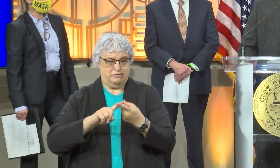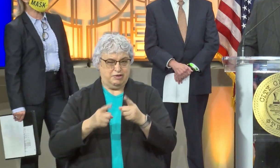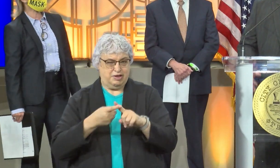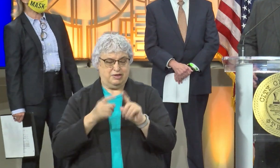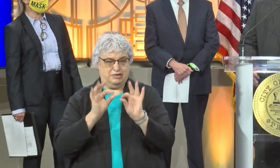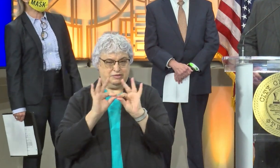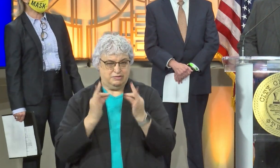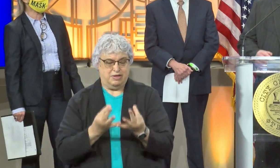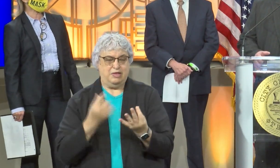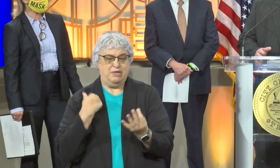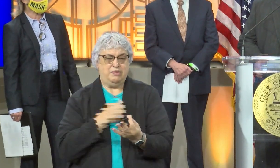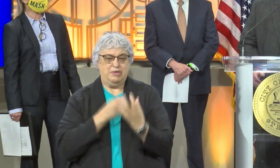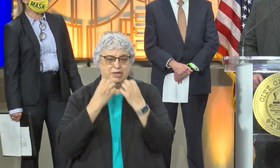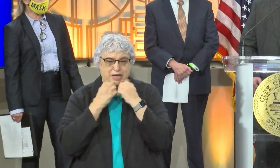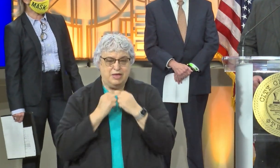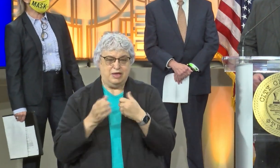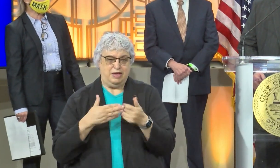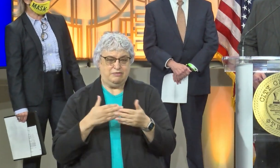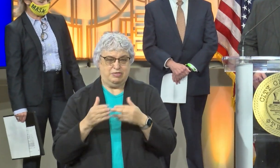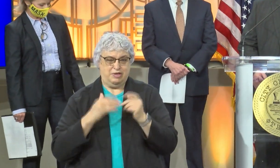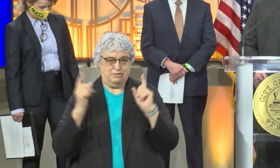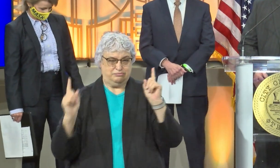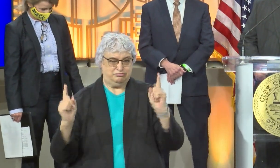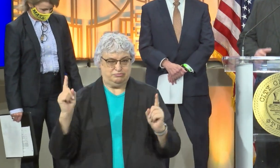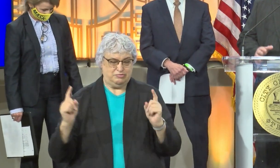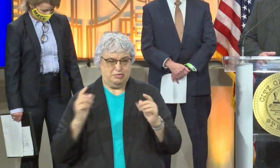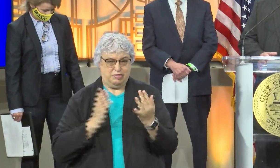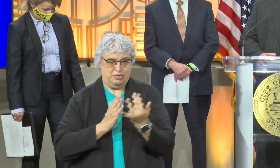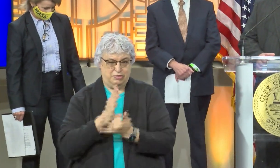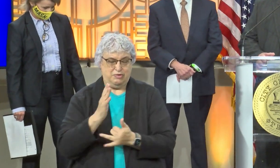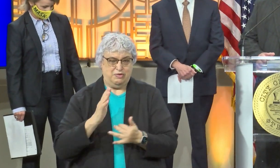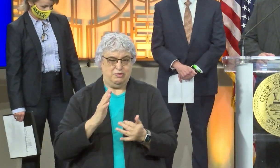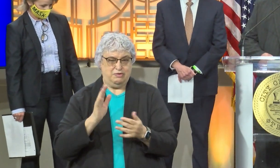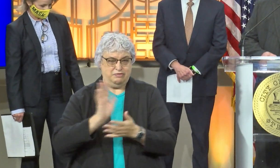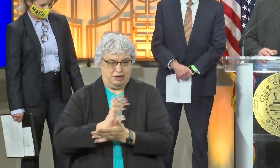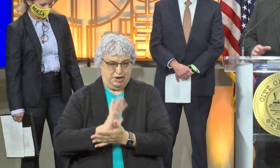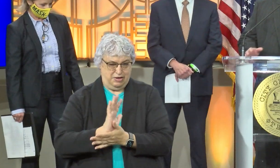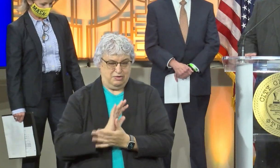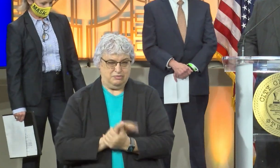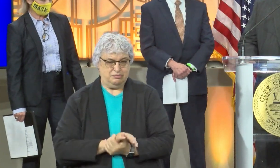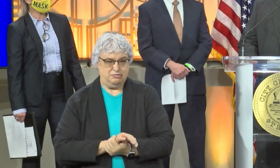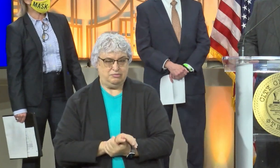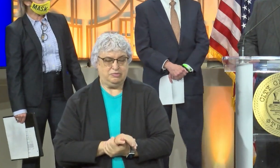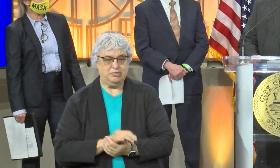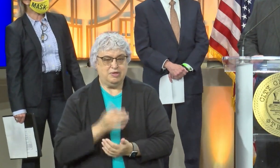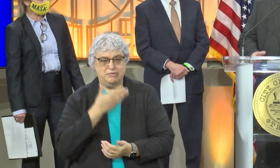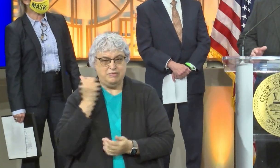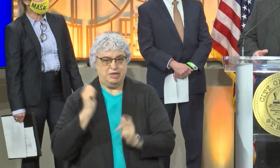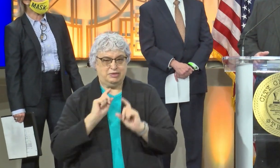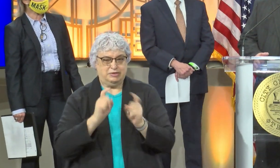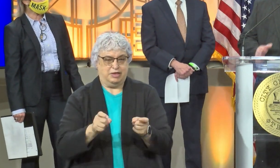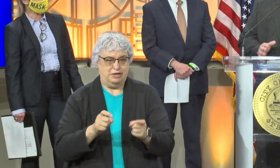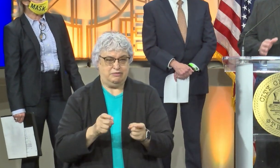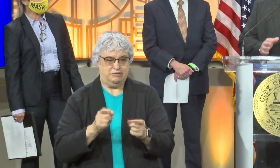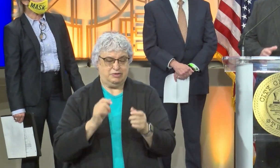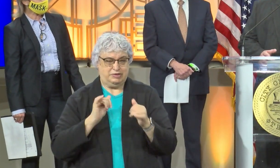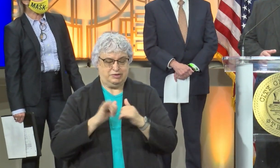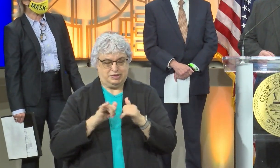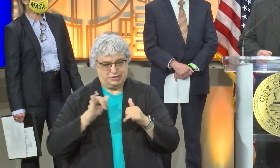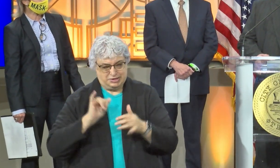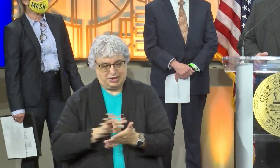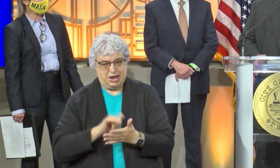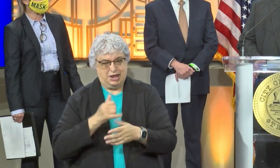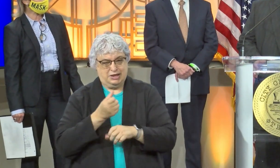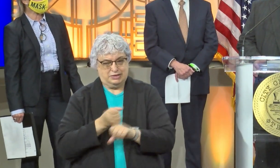families, and those we care about, even if it's virtually. The best gift we can give one another is to stay both